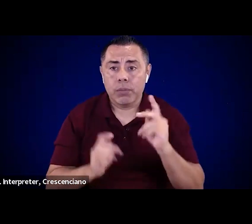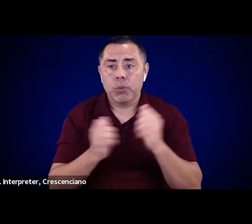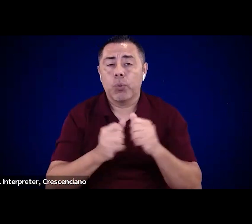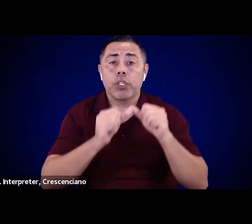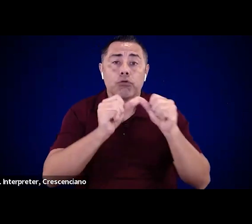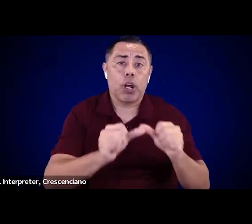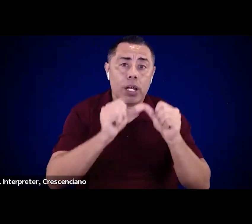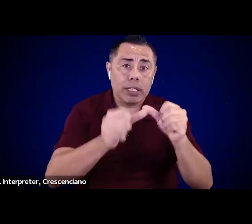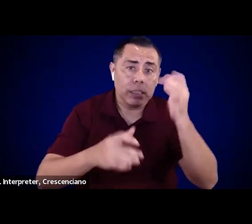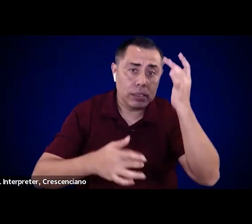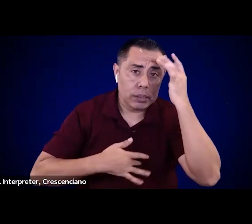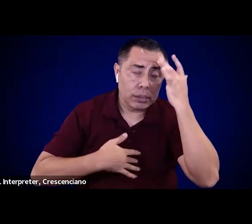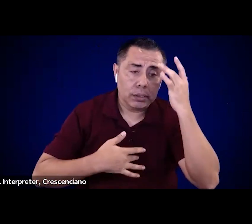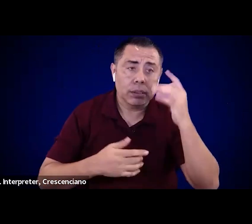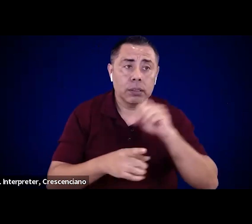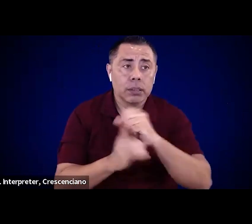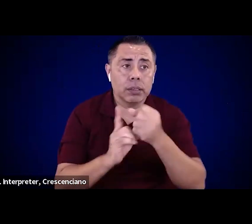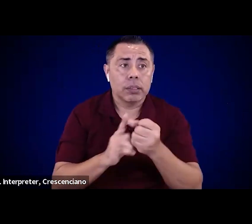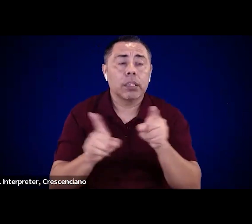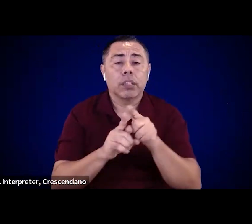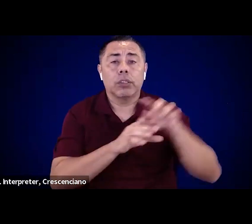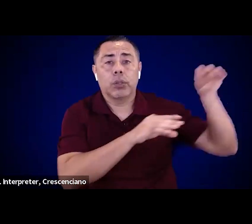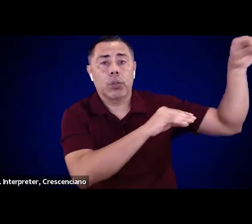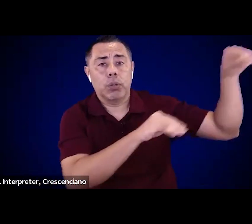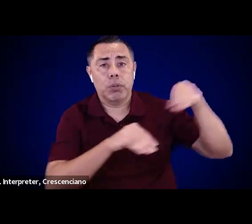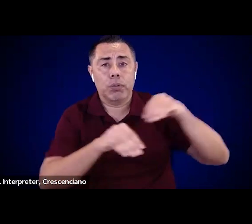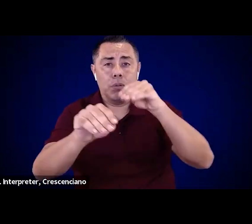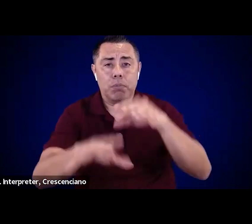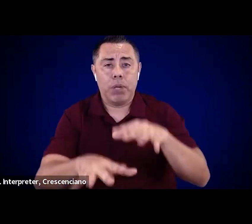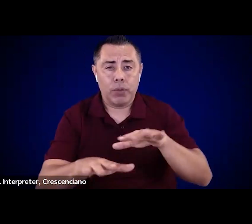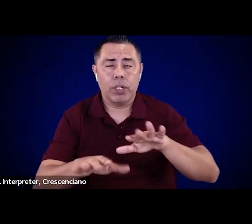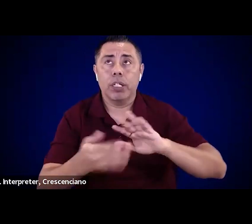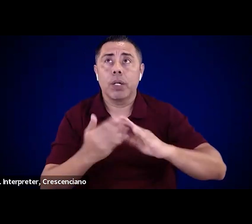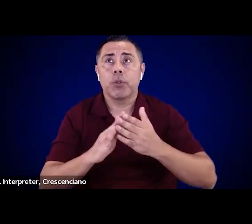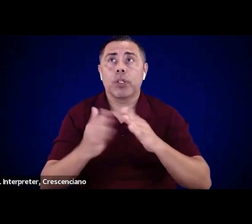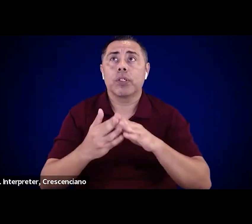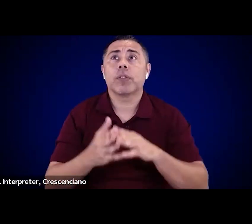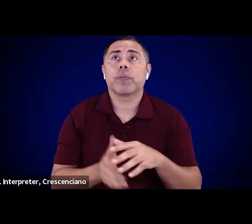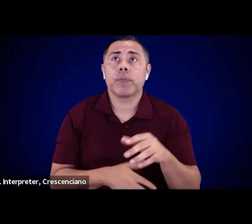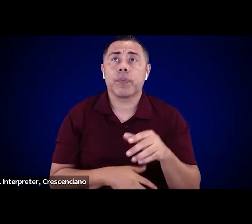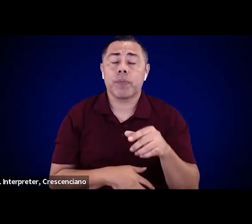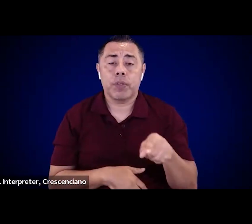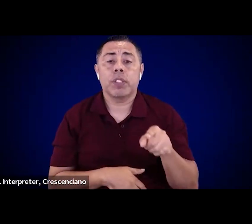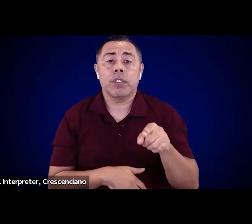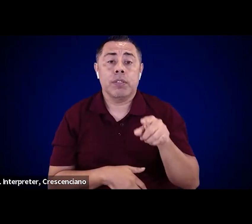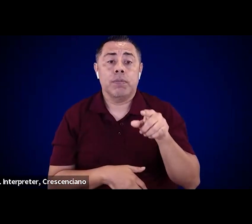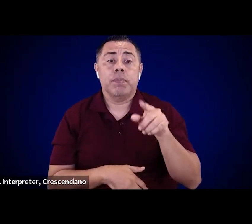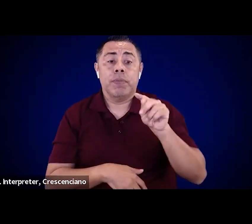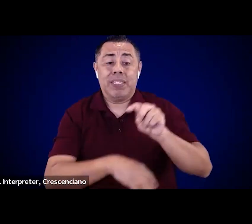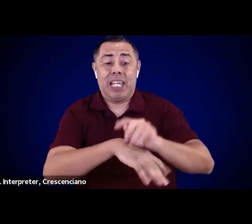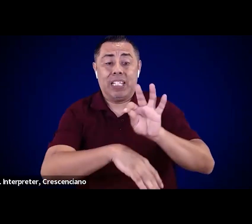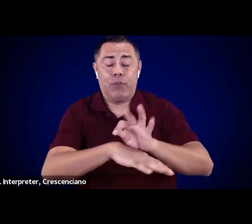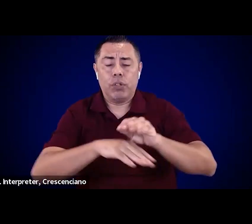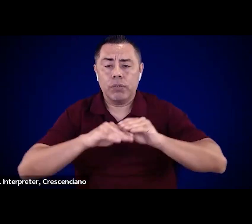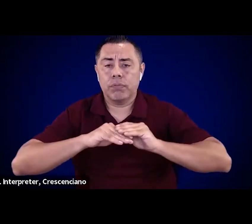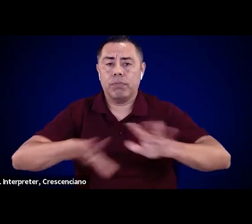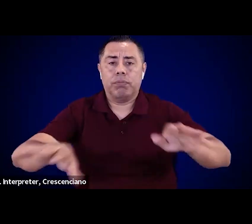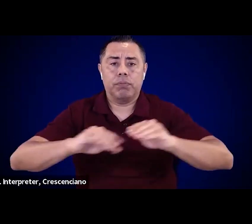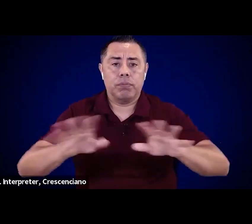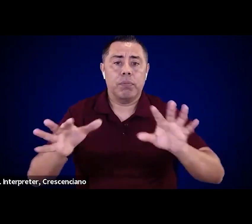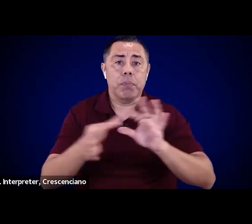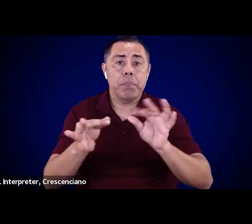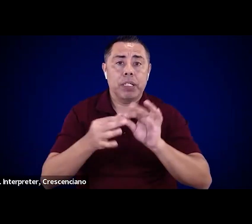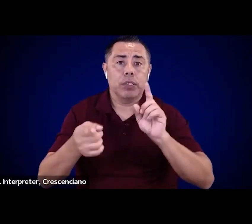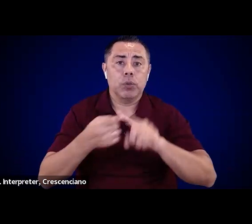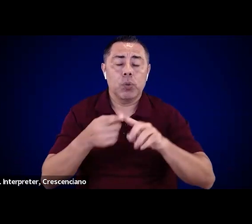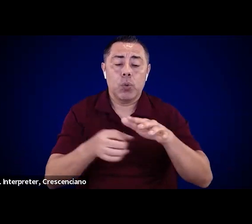communities. The task force develops and disseminates messaging to local and community partners and provides information